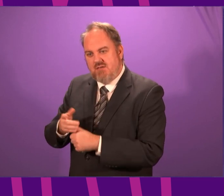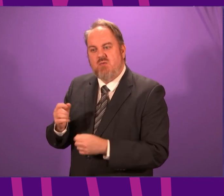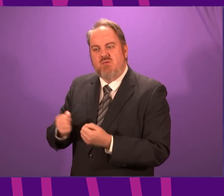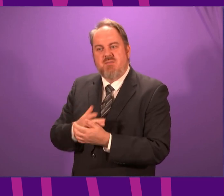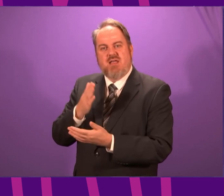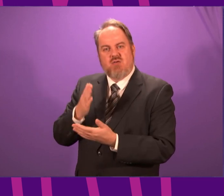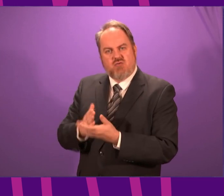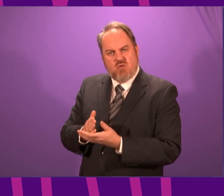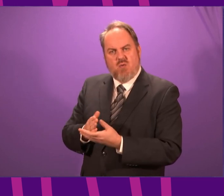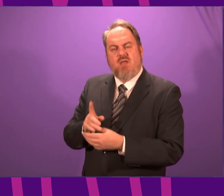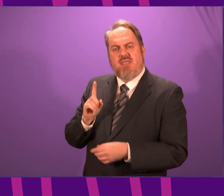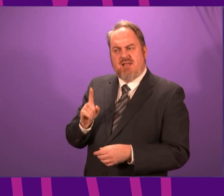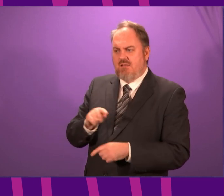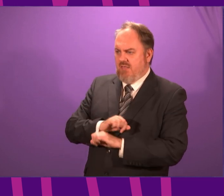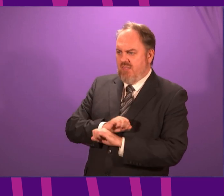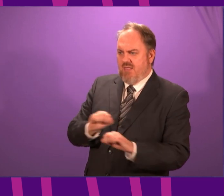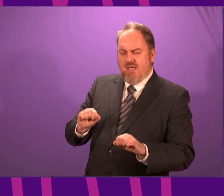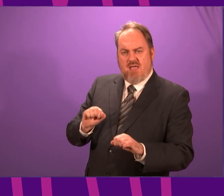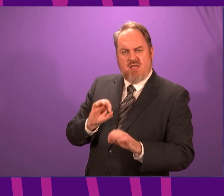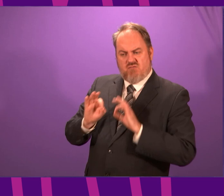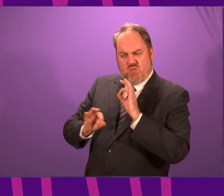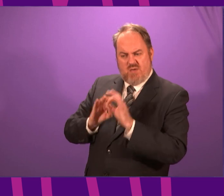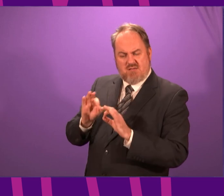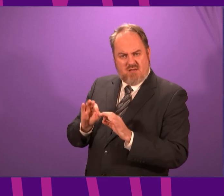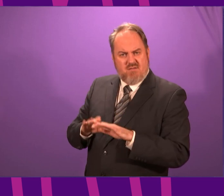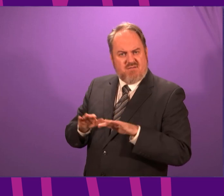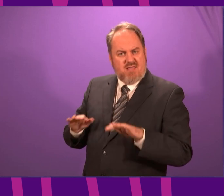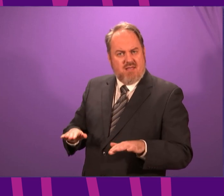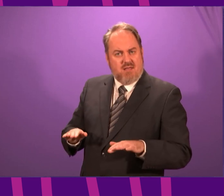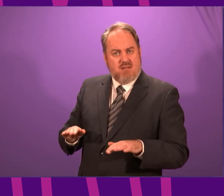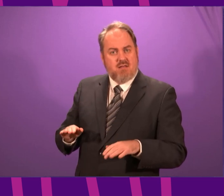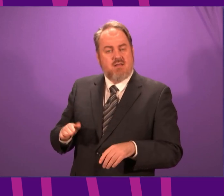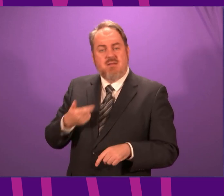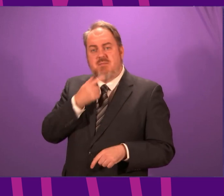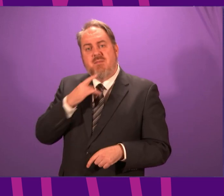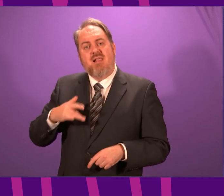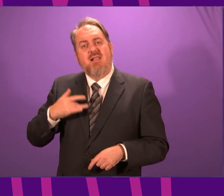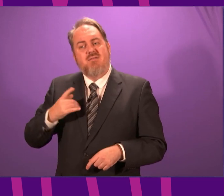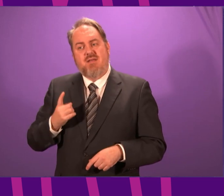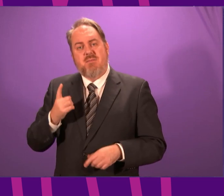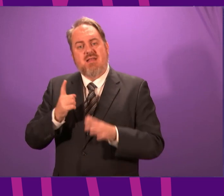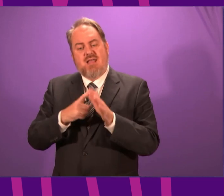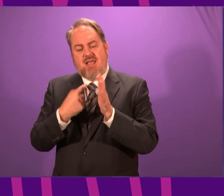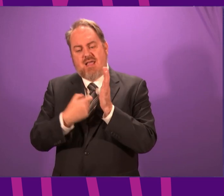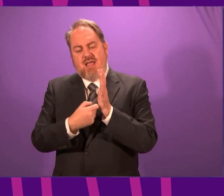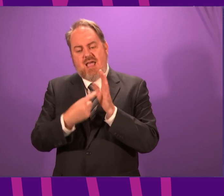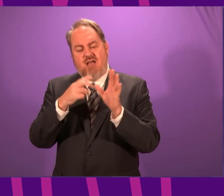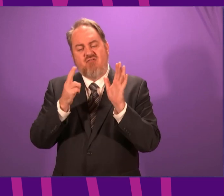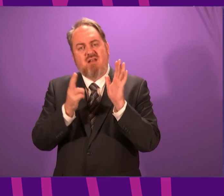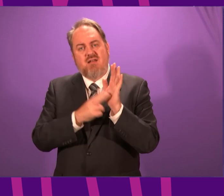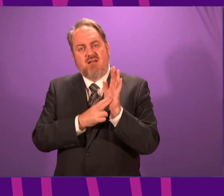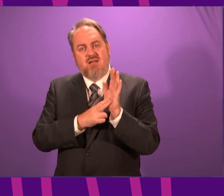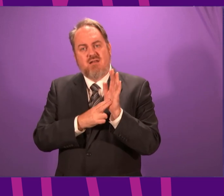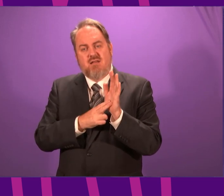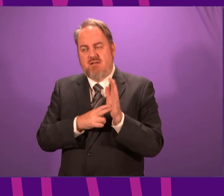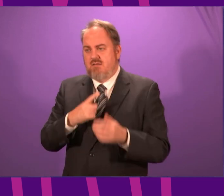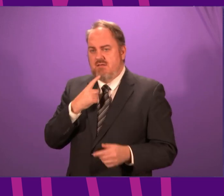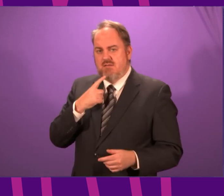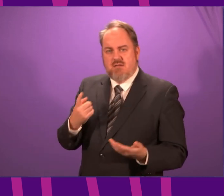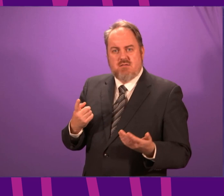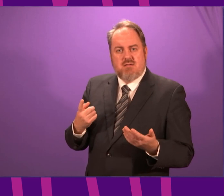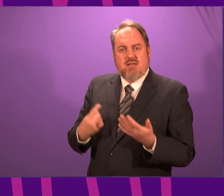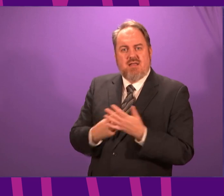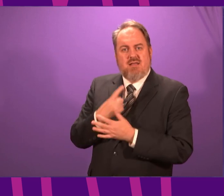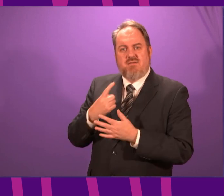These are reasonable demands. People on Arran are asking me why their lives will be restricted if virus levels in Ardrossan